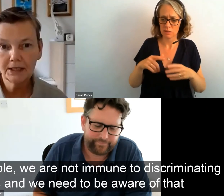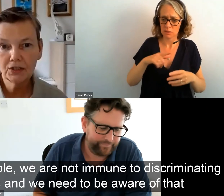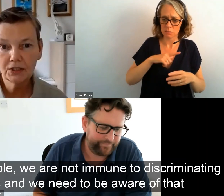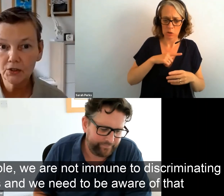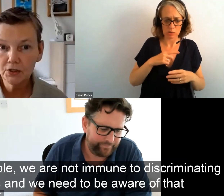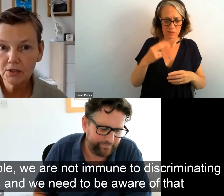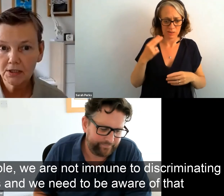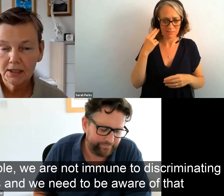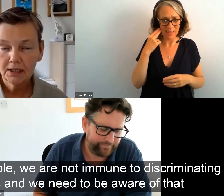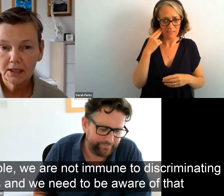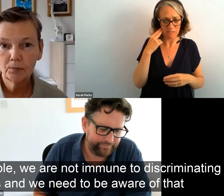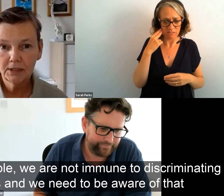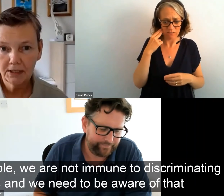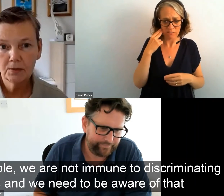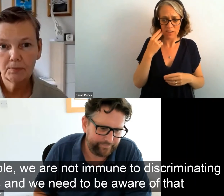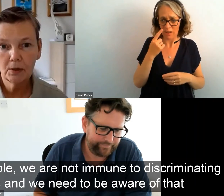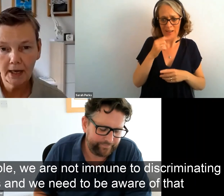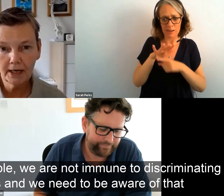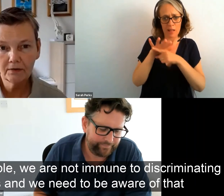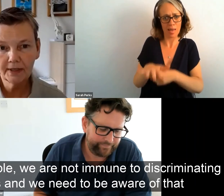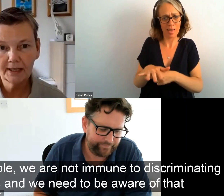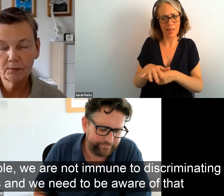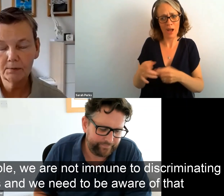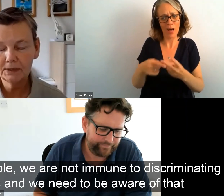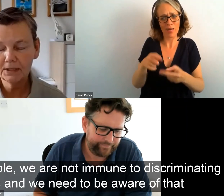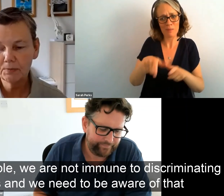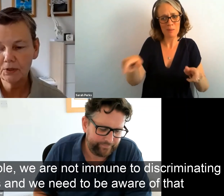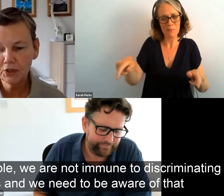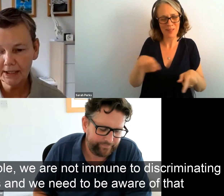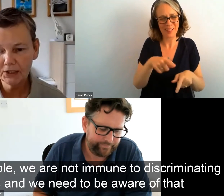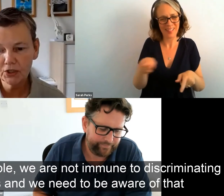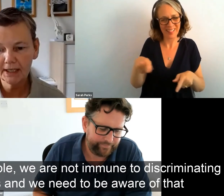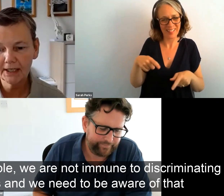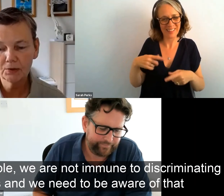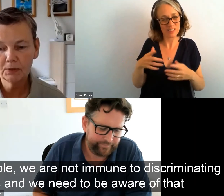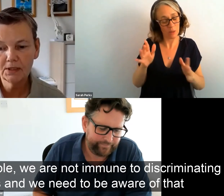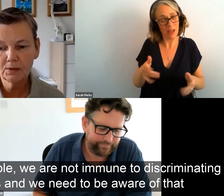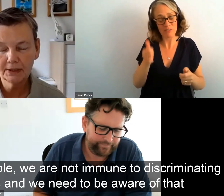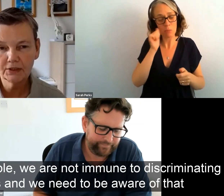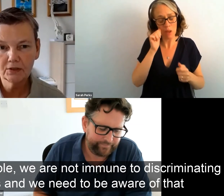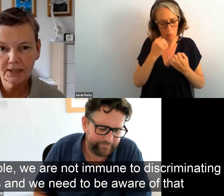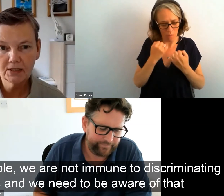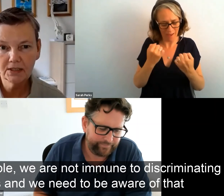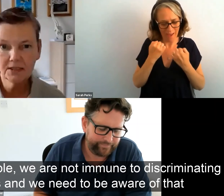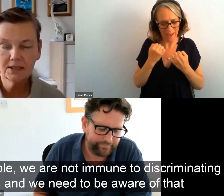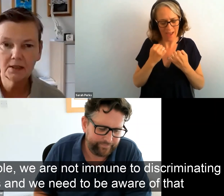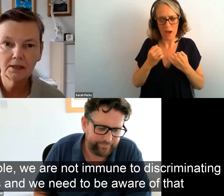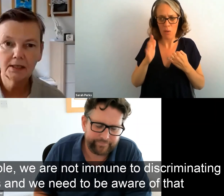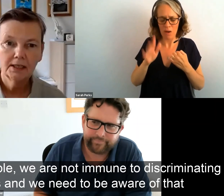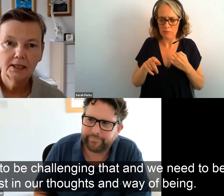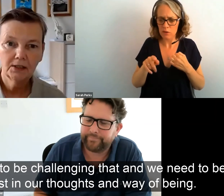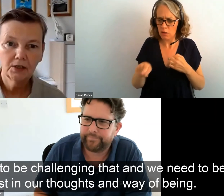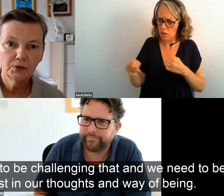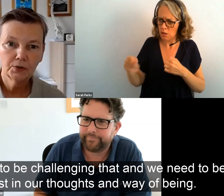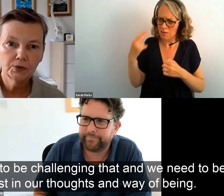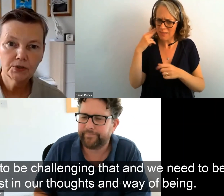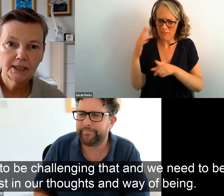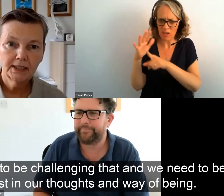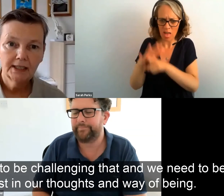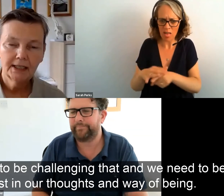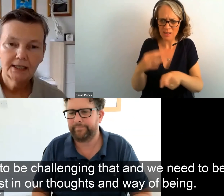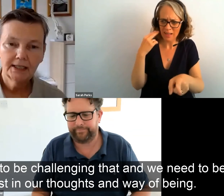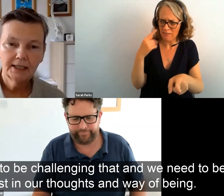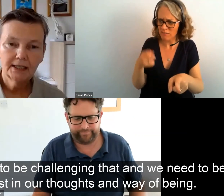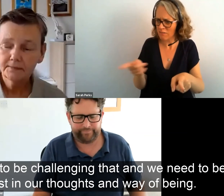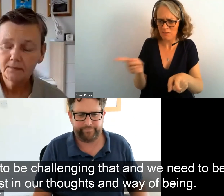not immune to discriminating others. We need to be aware of that, and we need to be challenging that, and we need to be anti-racist